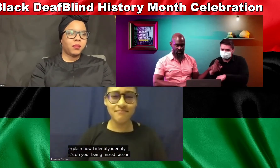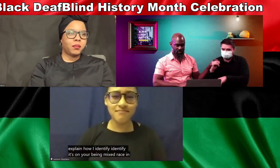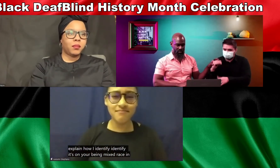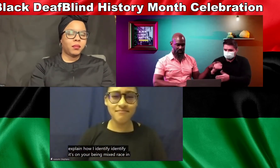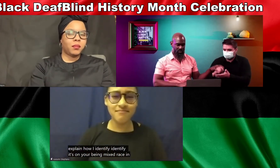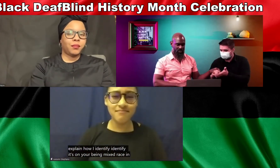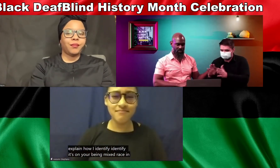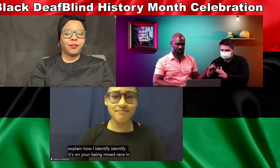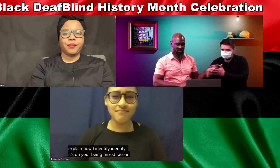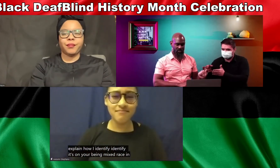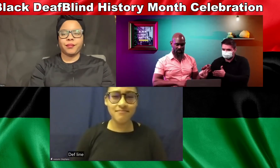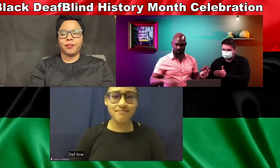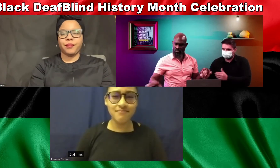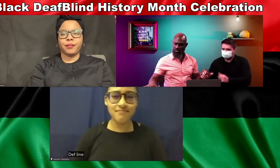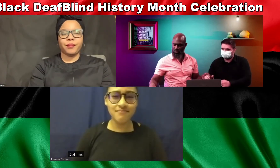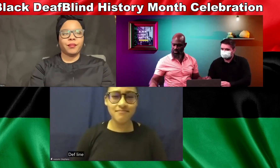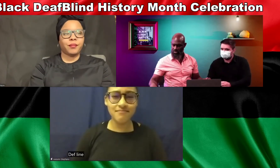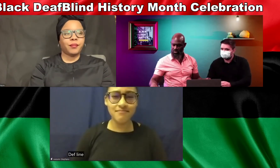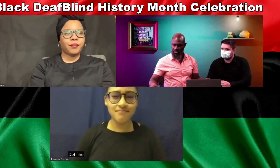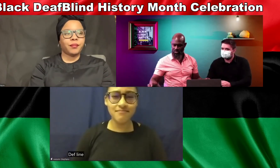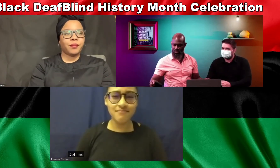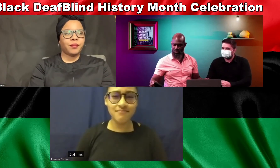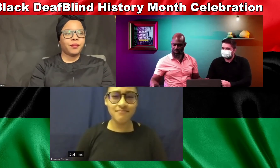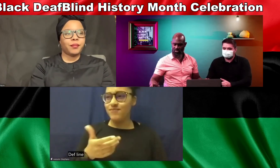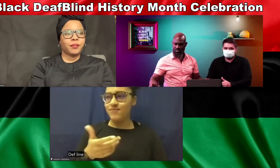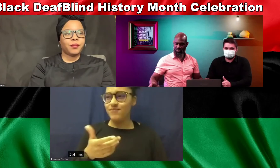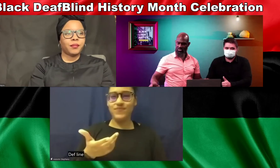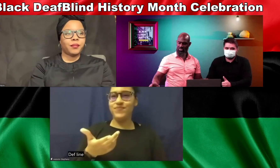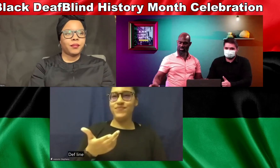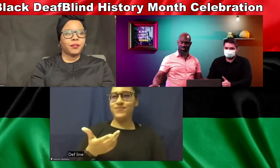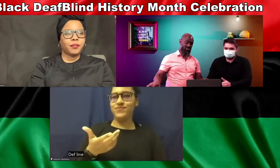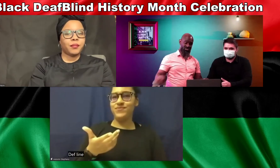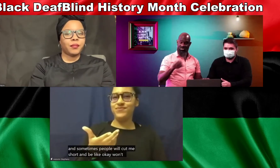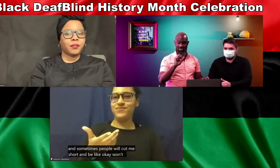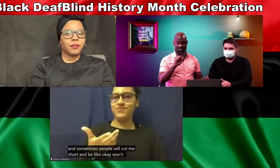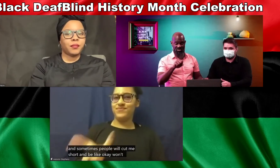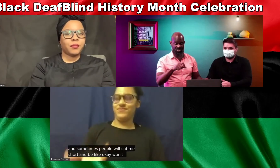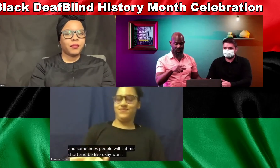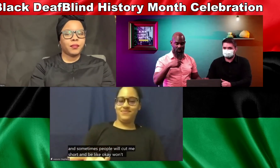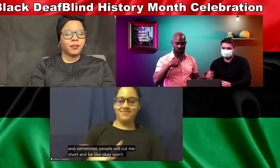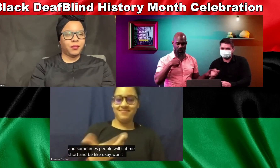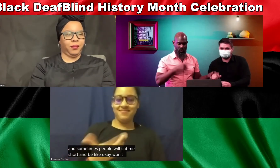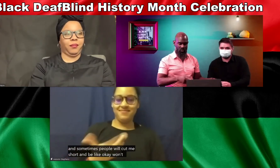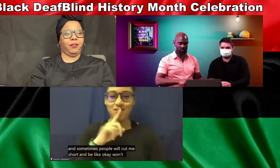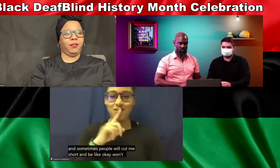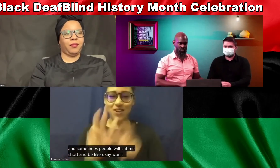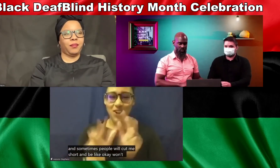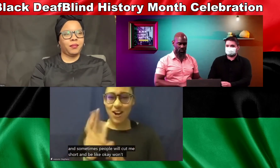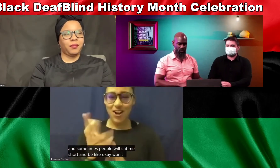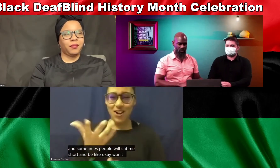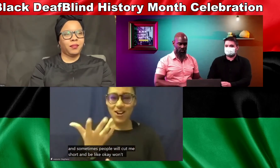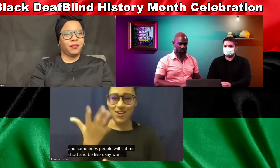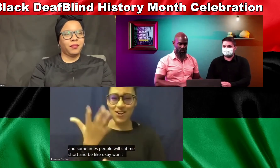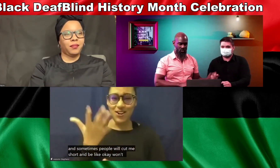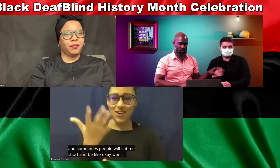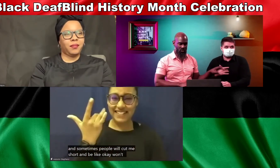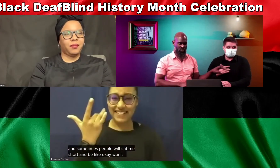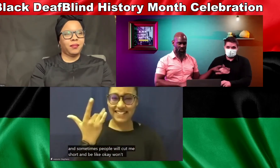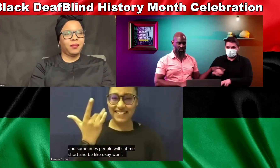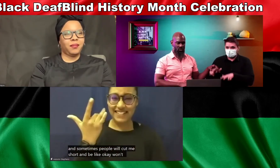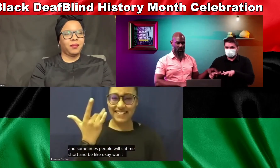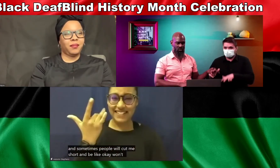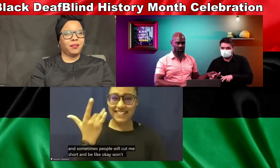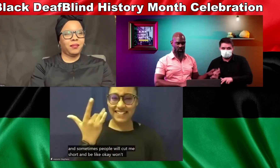And sometimes people will cut me short and be like, okay, well, have a nice day. And that leaves me stunned of looking at